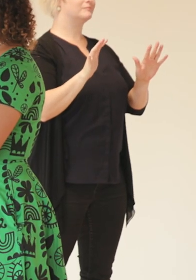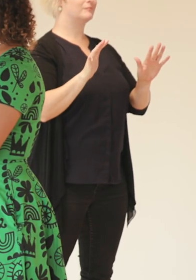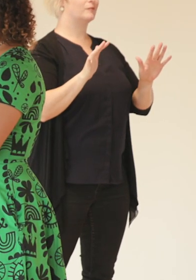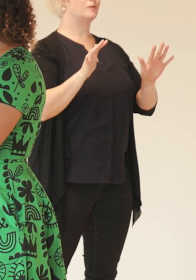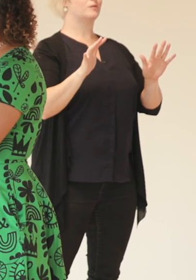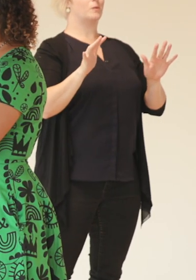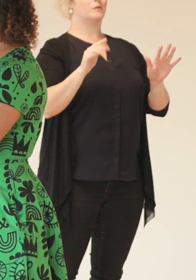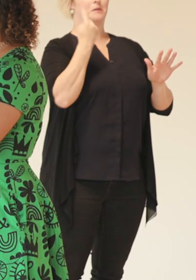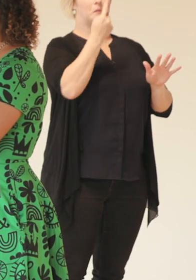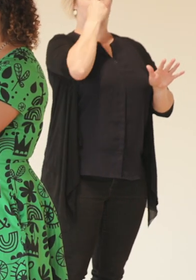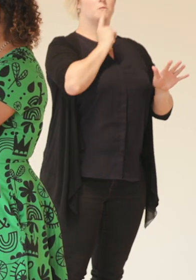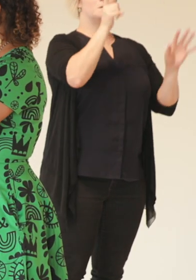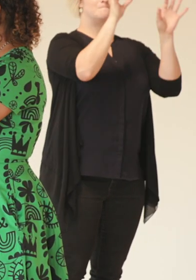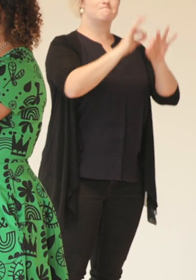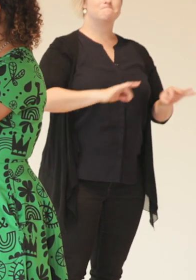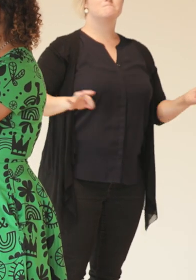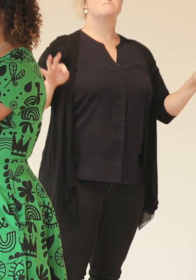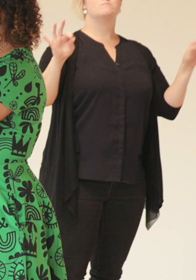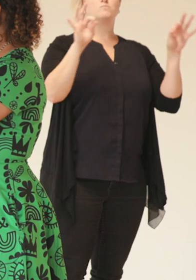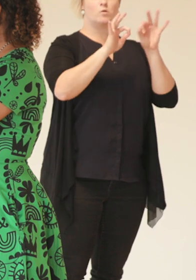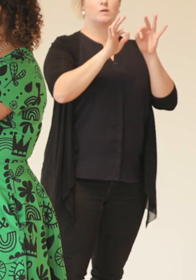is, let's see.